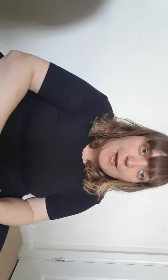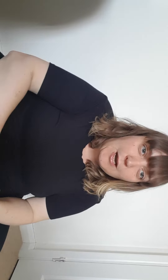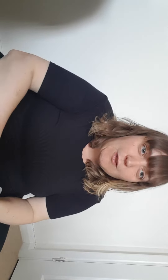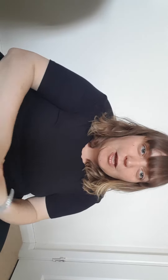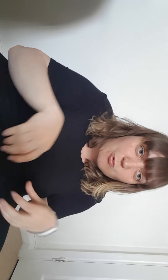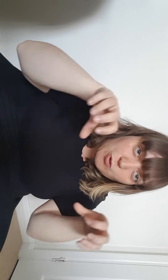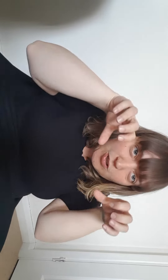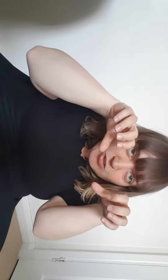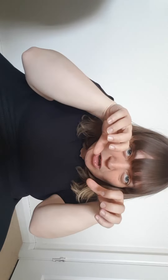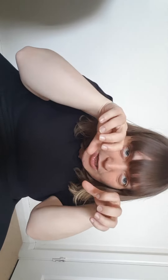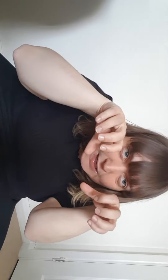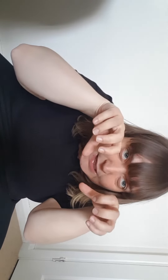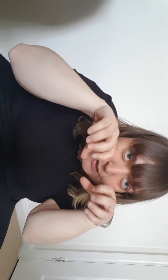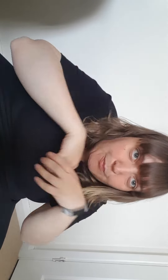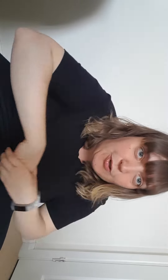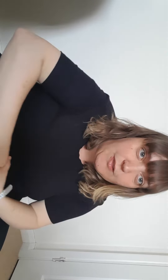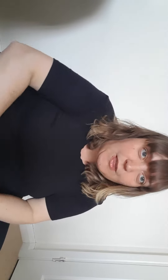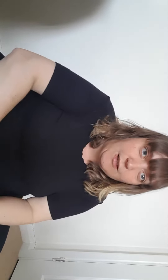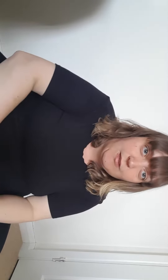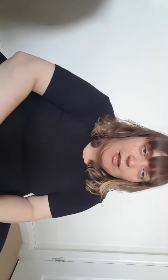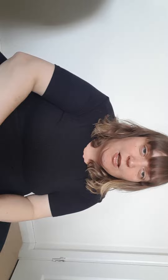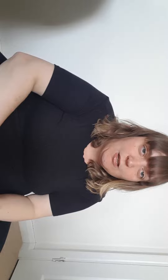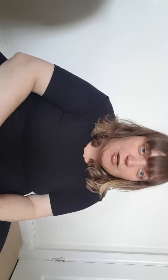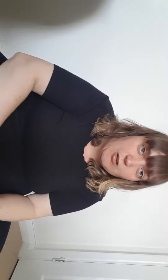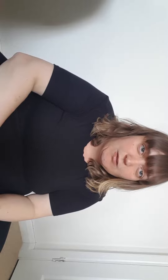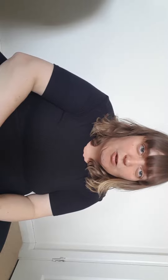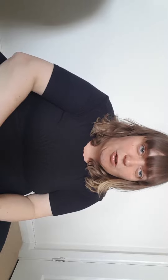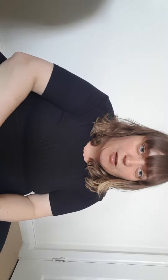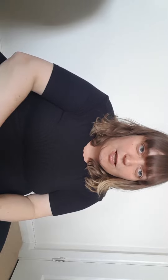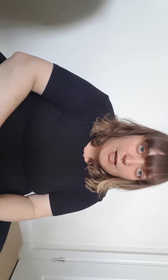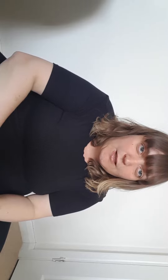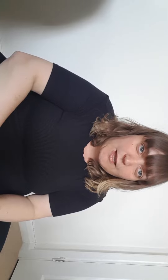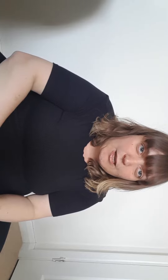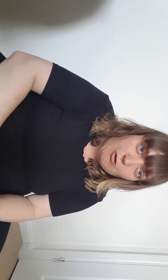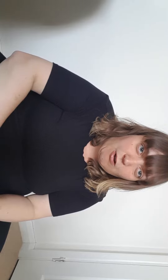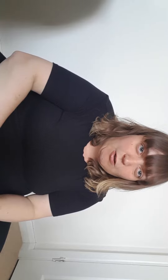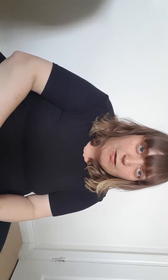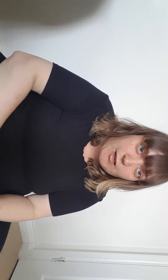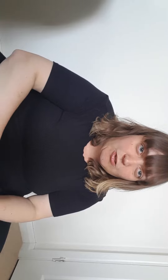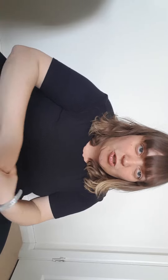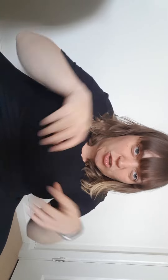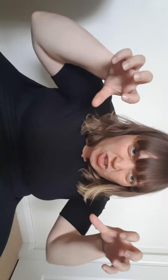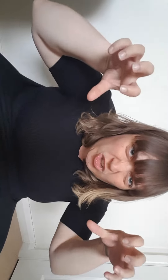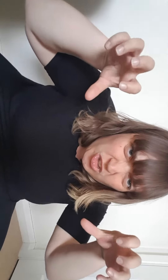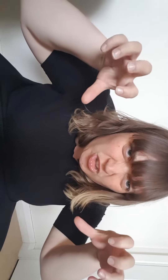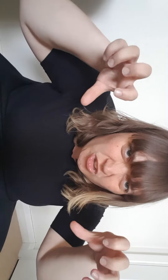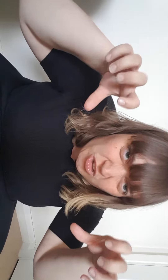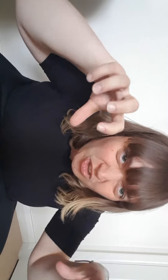bear that was tiny, but that's not all. They growled at her.